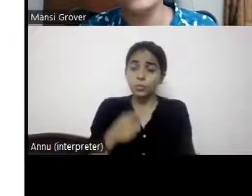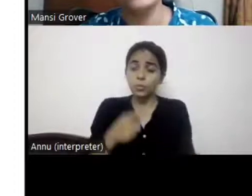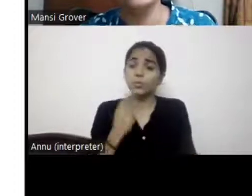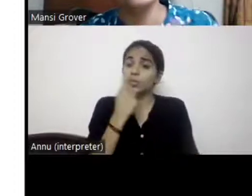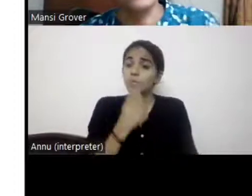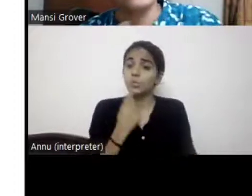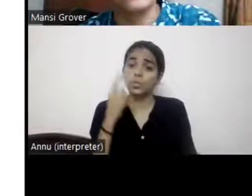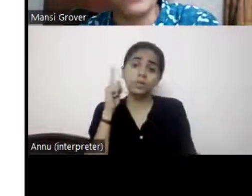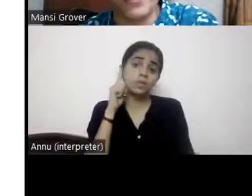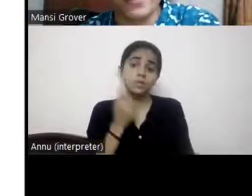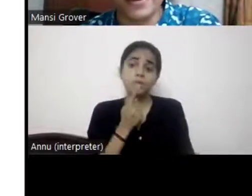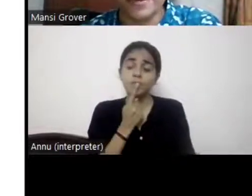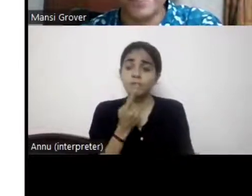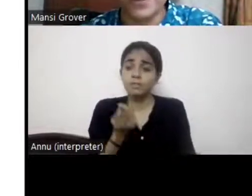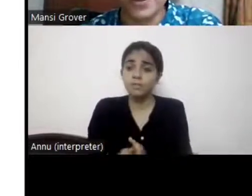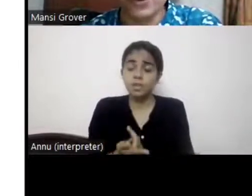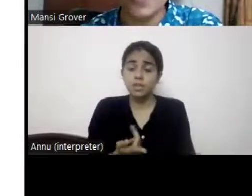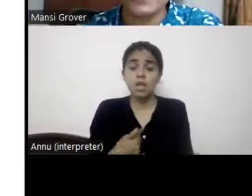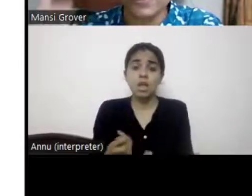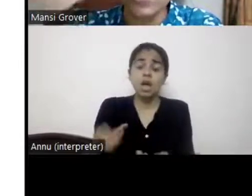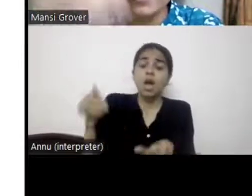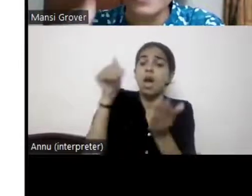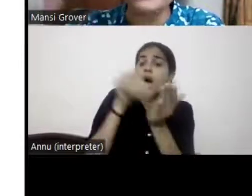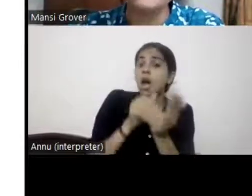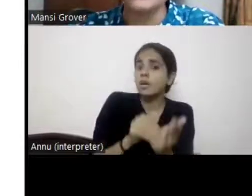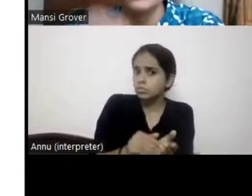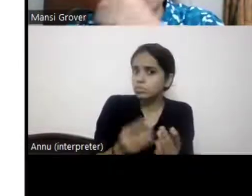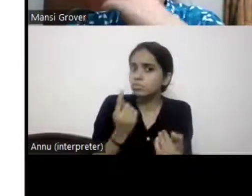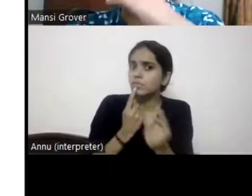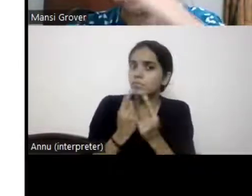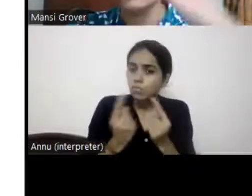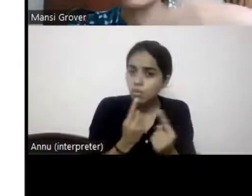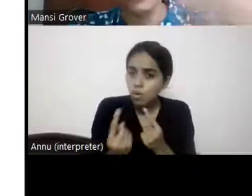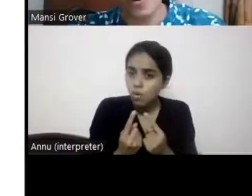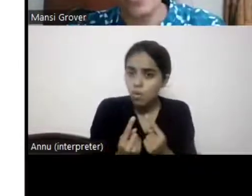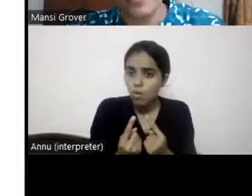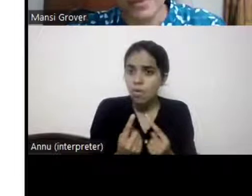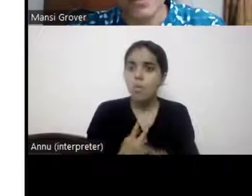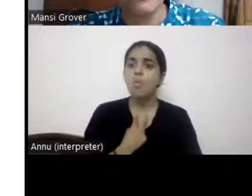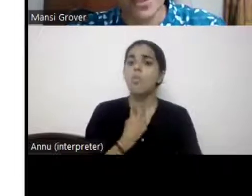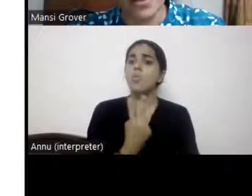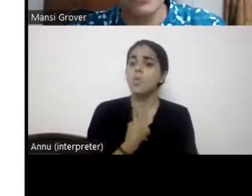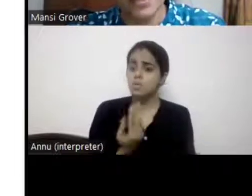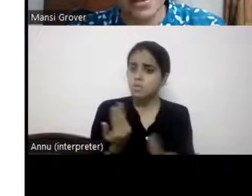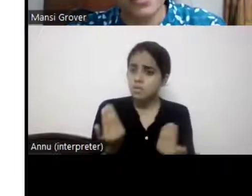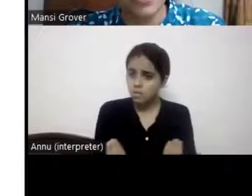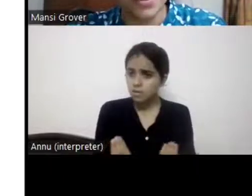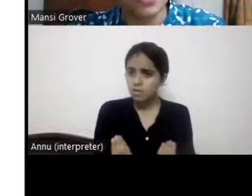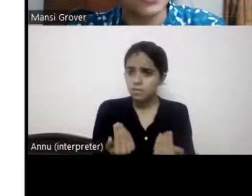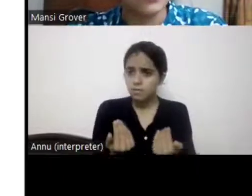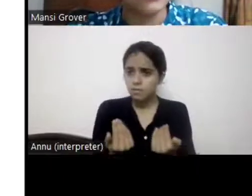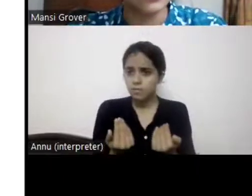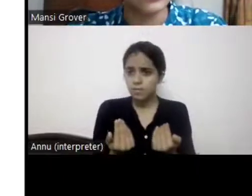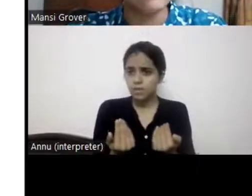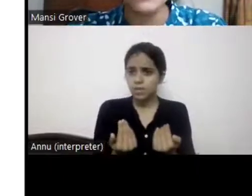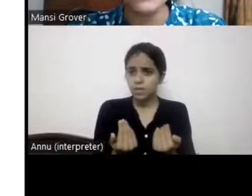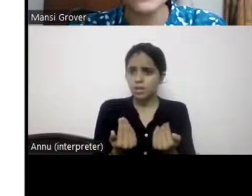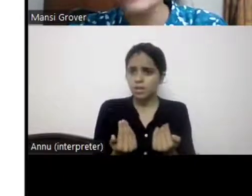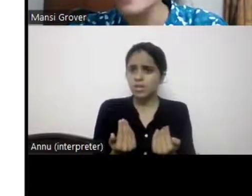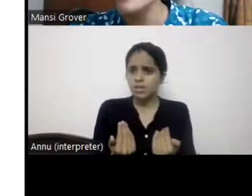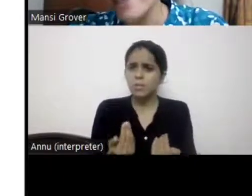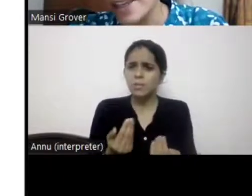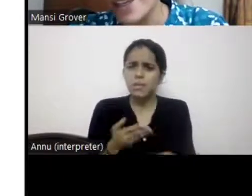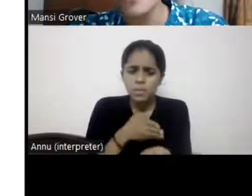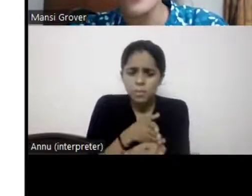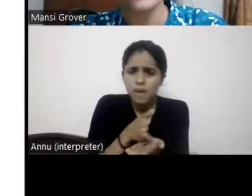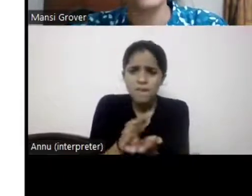are basically talking again. Not as if he's going to talk in a way